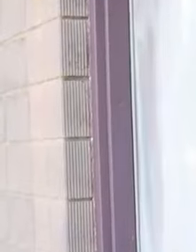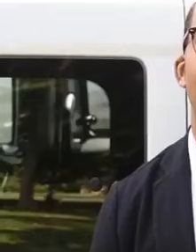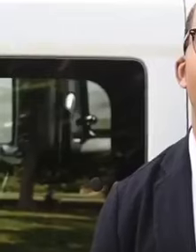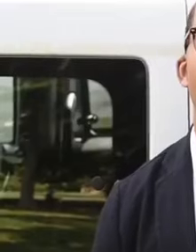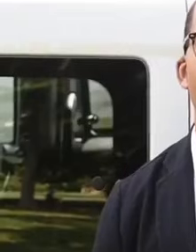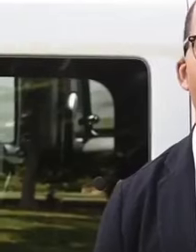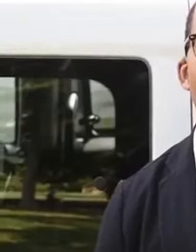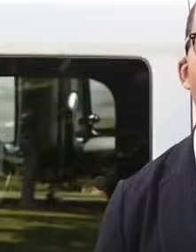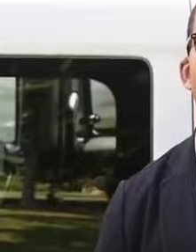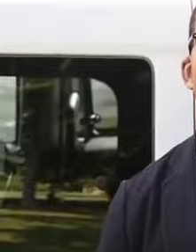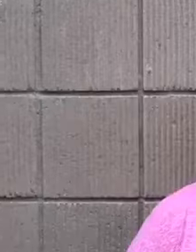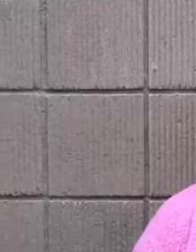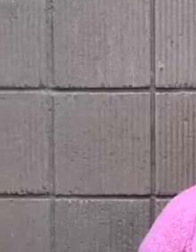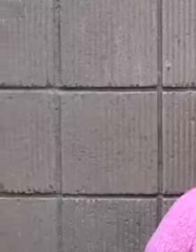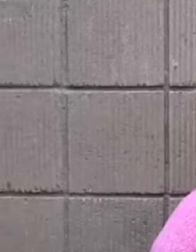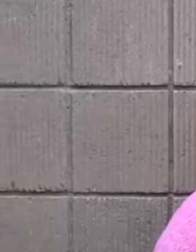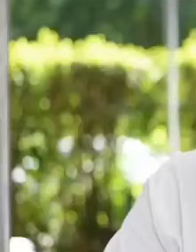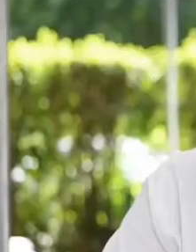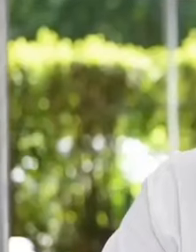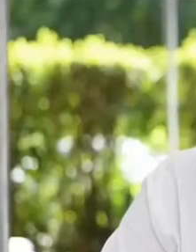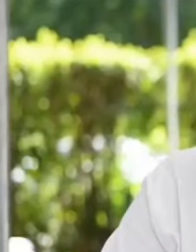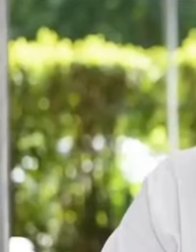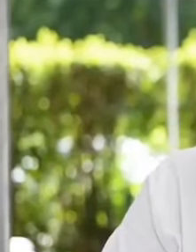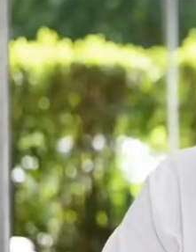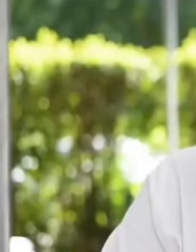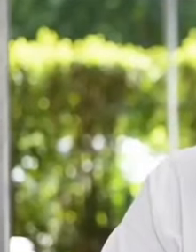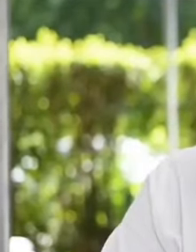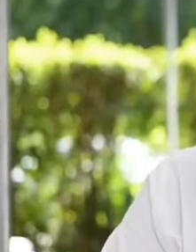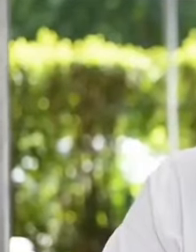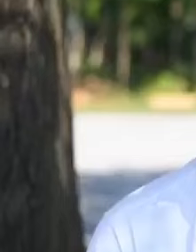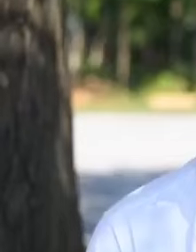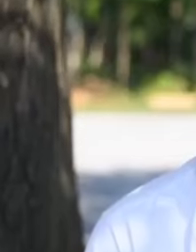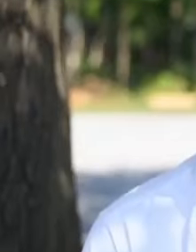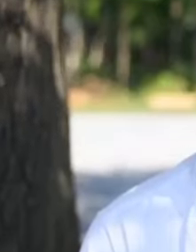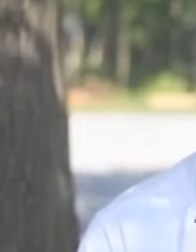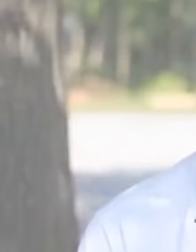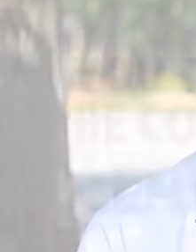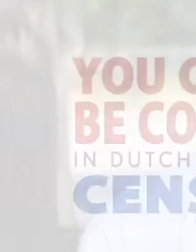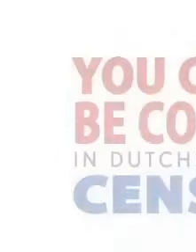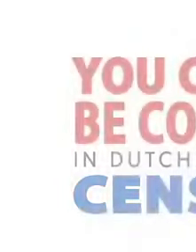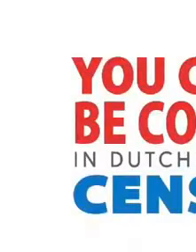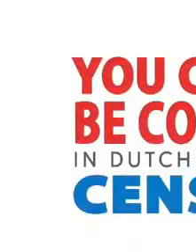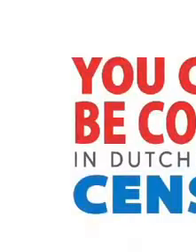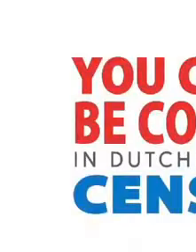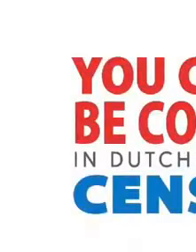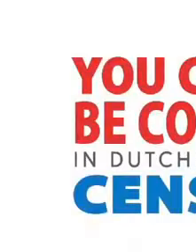counted. Be counted. Be counted.